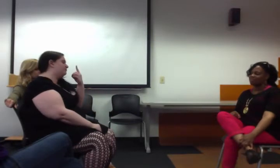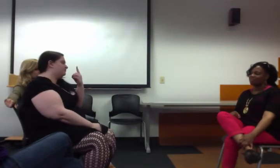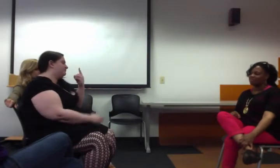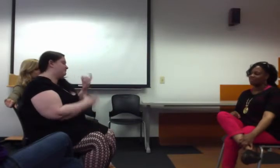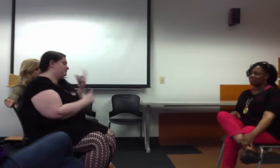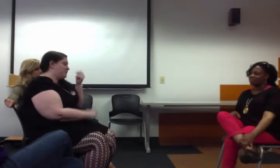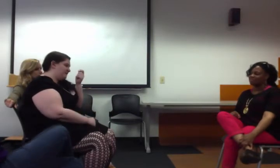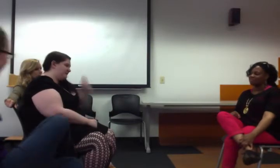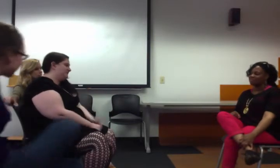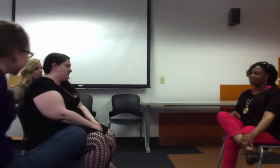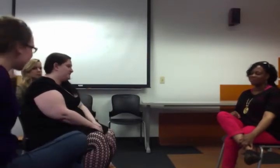I'm sure.